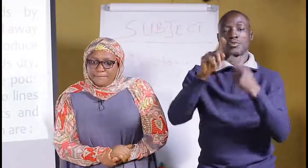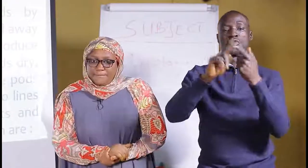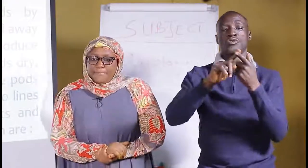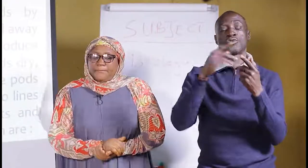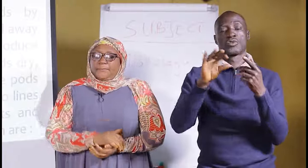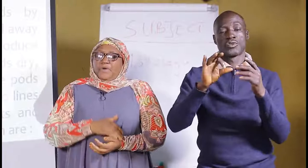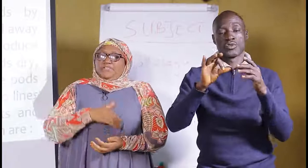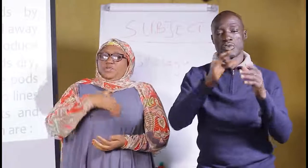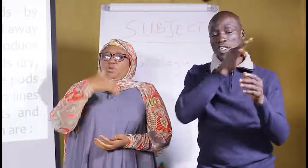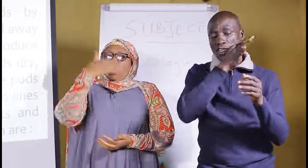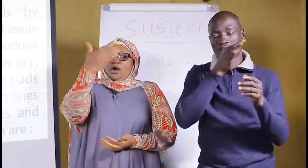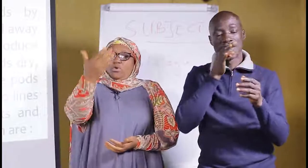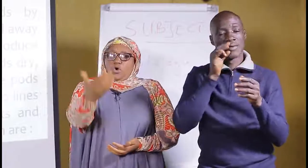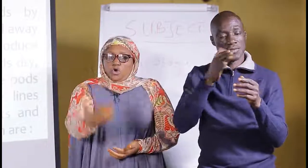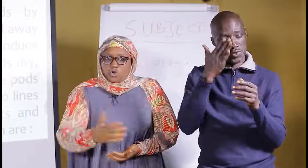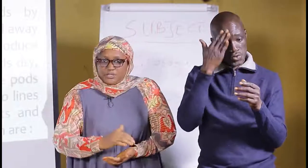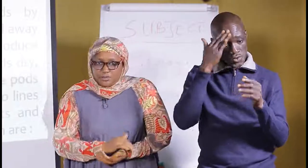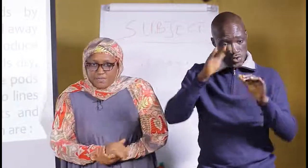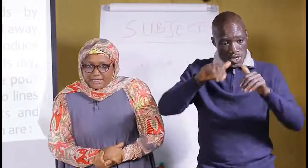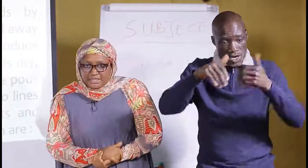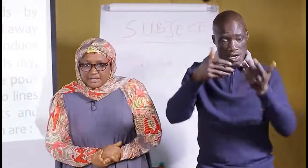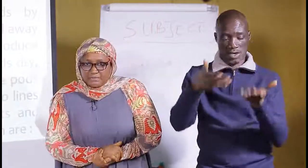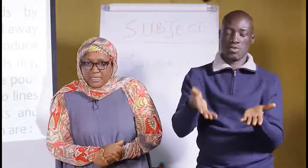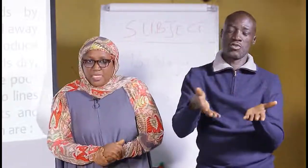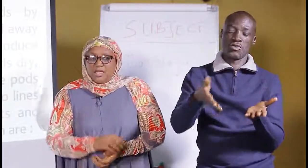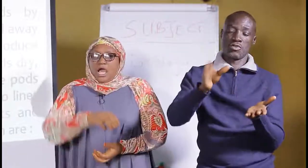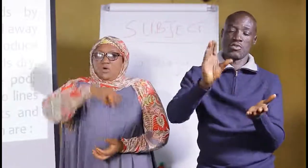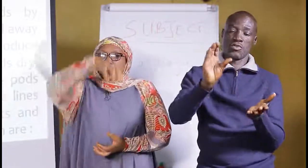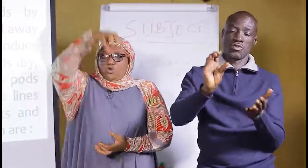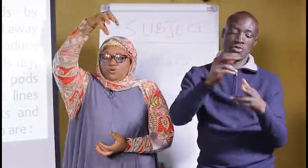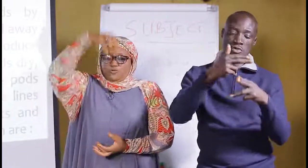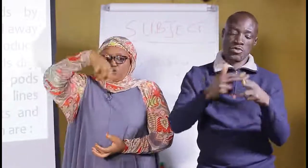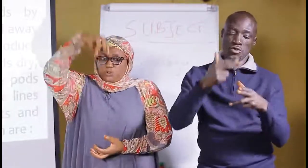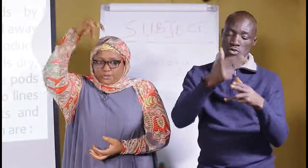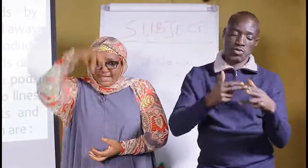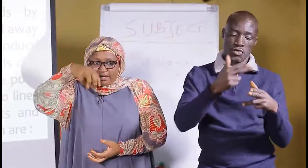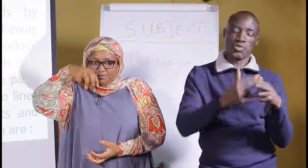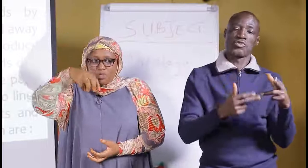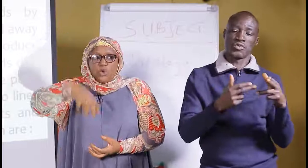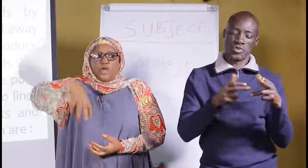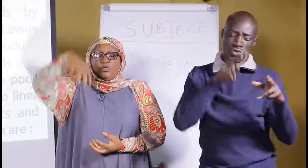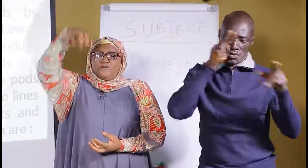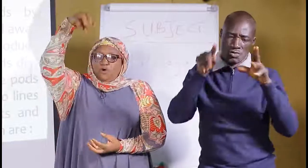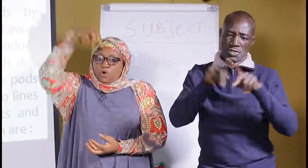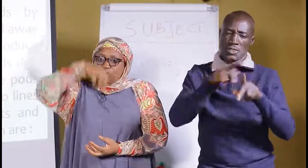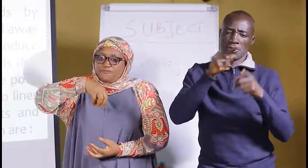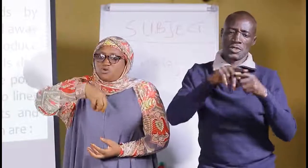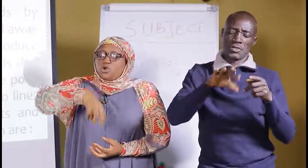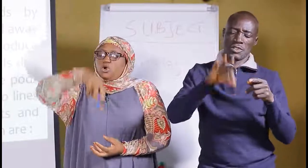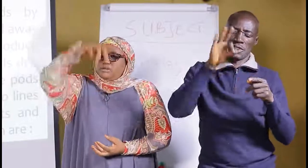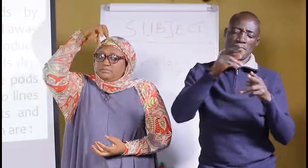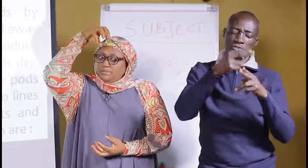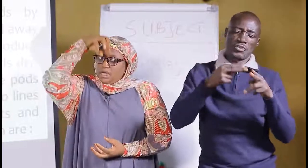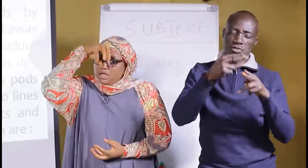farm, I think you know how okra is being planted, how okra fruit looks like. When you leave okra